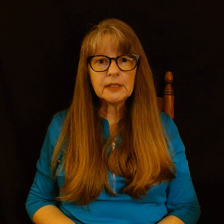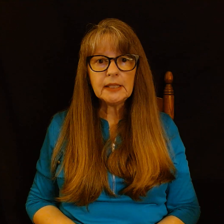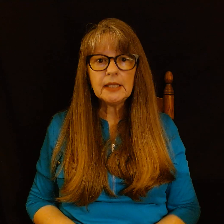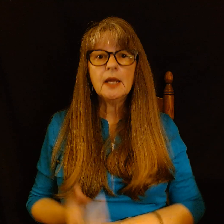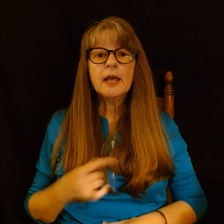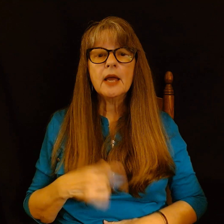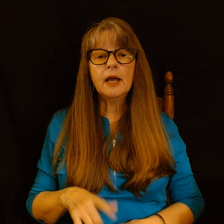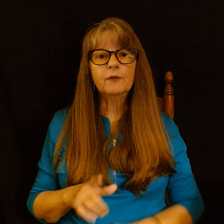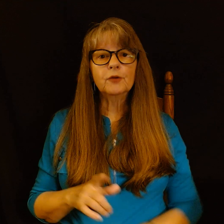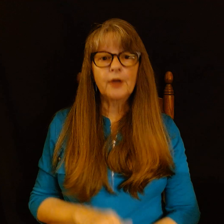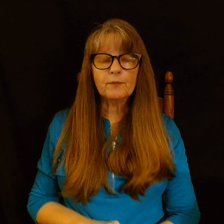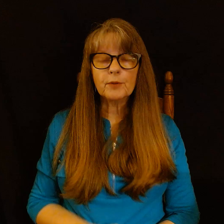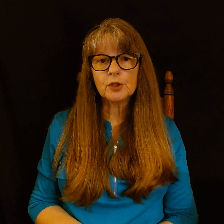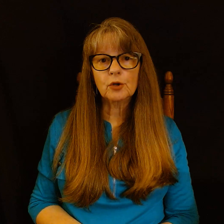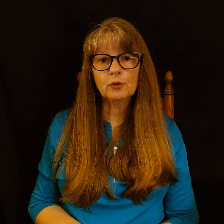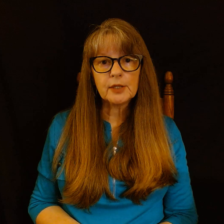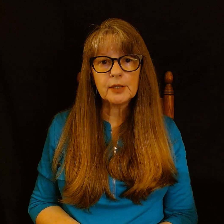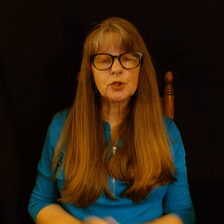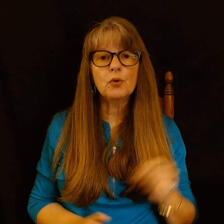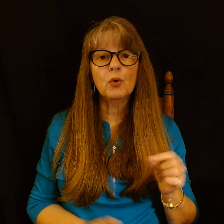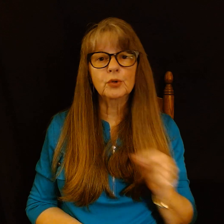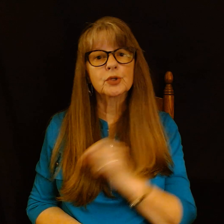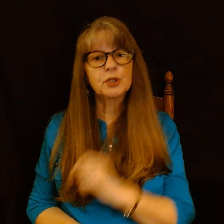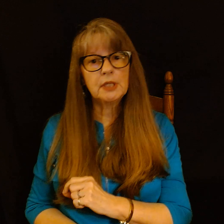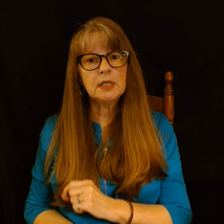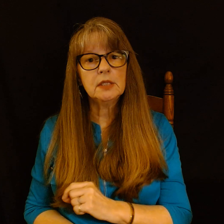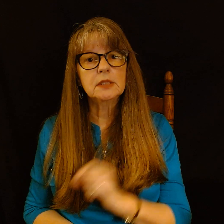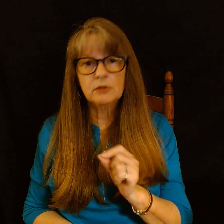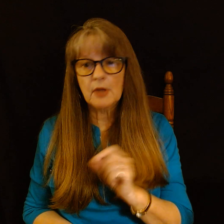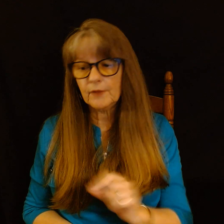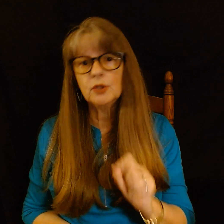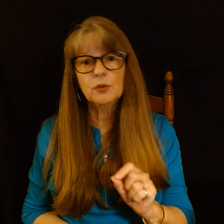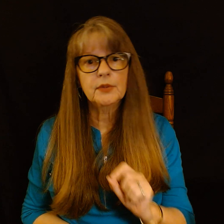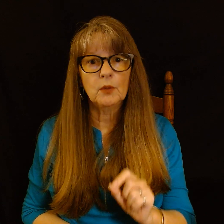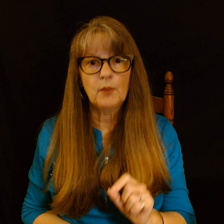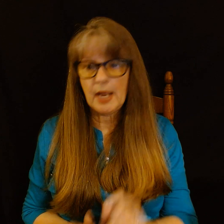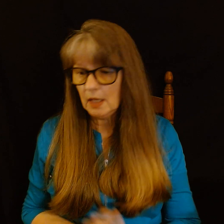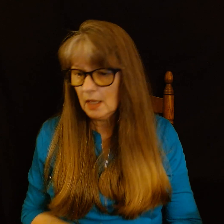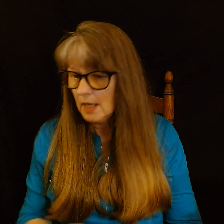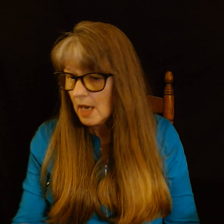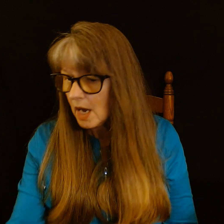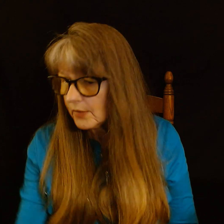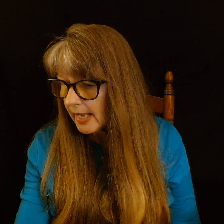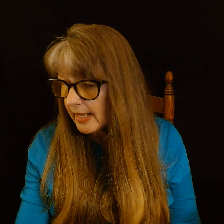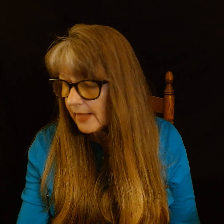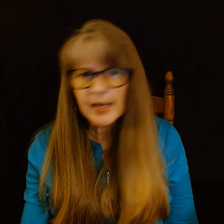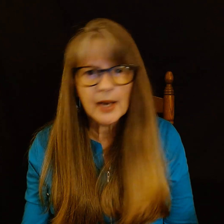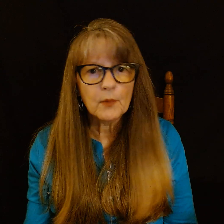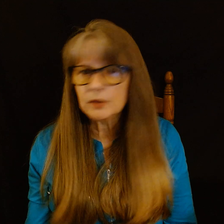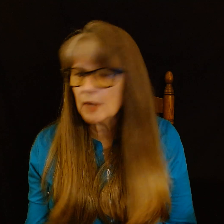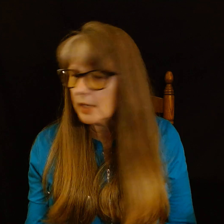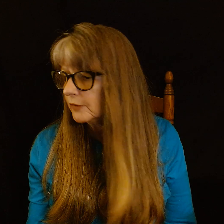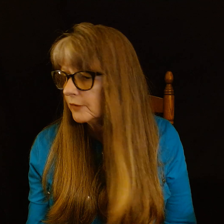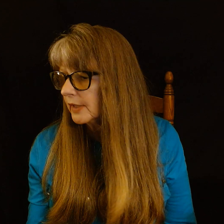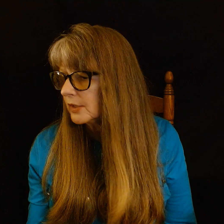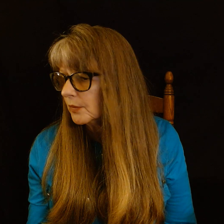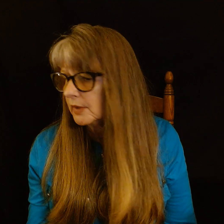definitely, if your deaf person corrects you or you see it, definitely do it their way. Okay, and then I don't want to forget, so I wrote it down. Oh